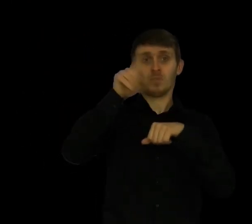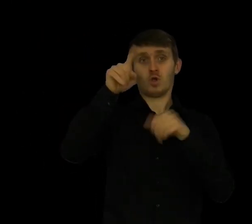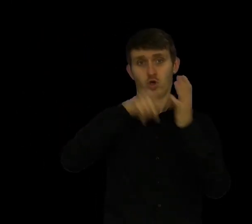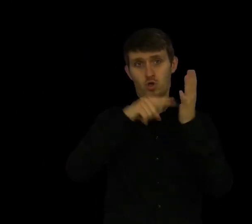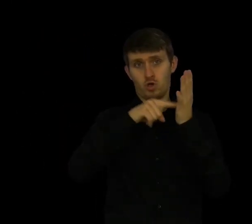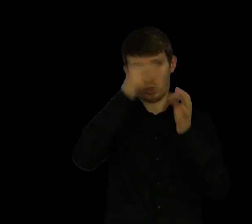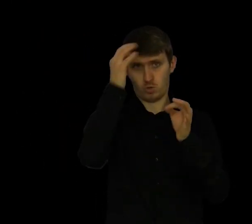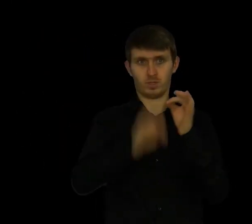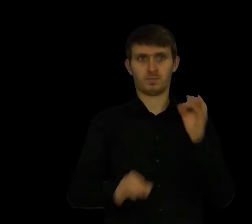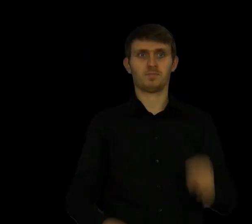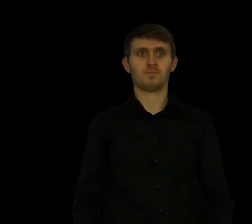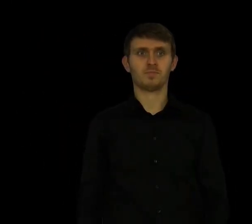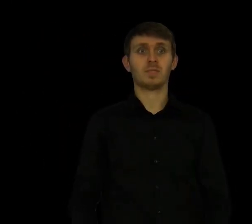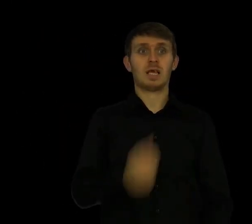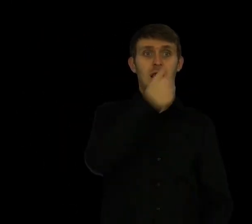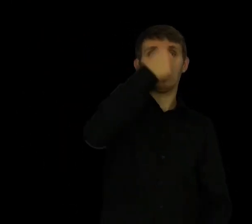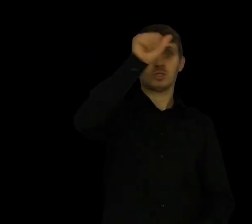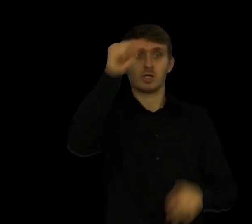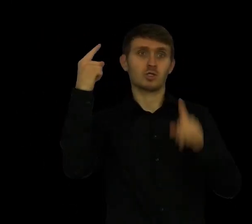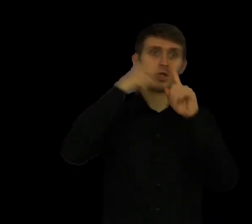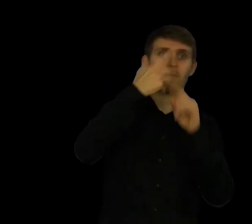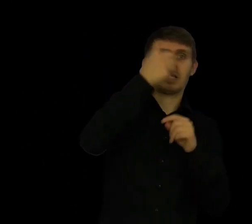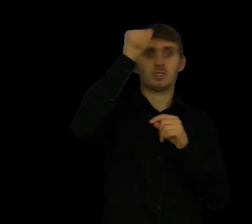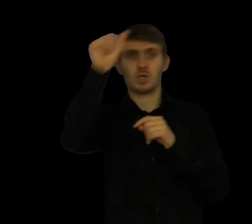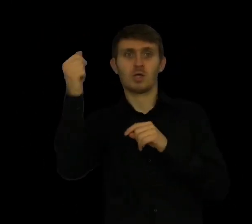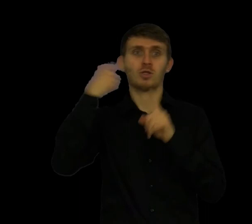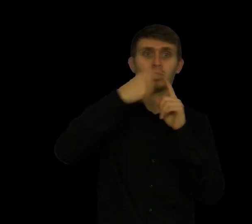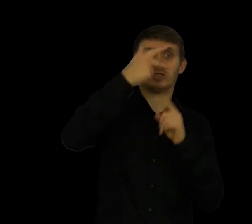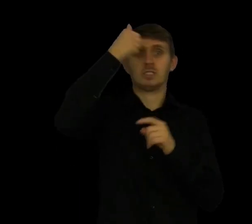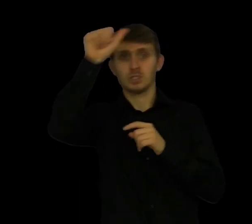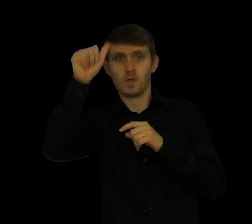And that's exactly what we got here. 100 plus 500 plus